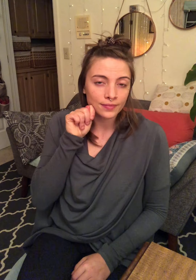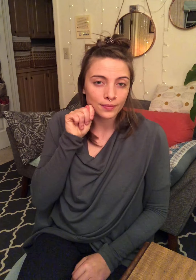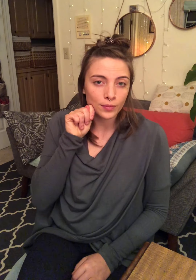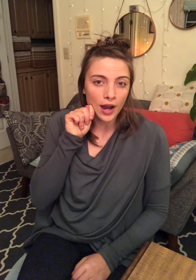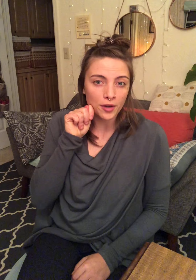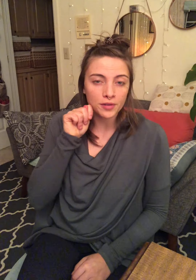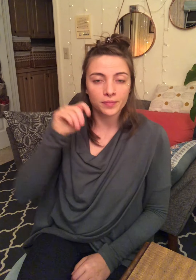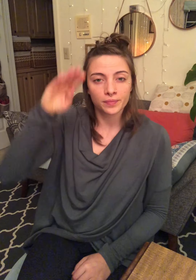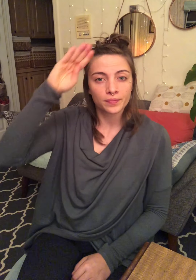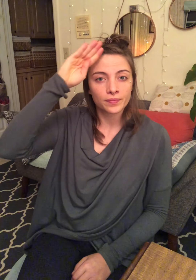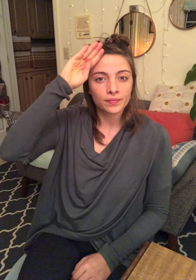brown,